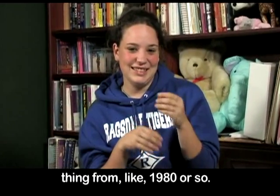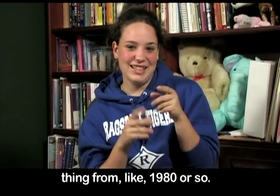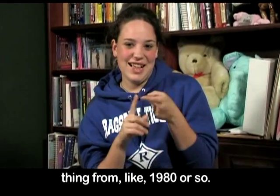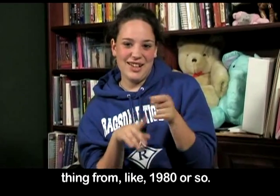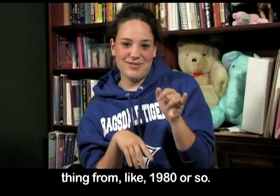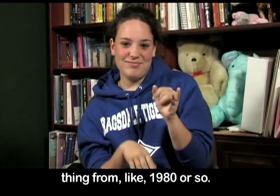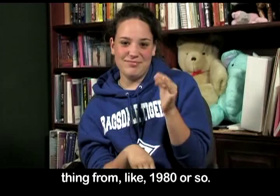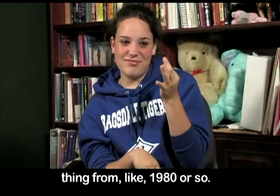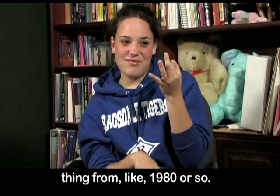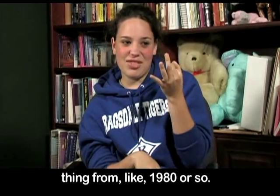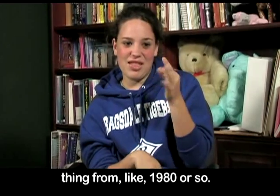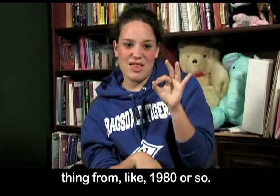1980 or so.